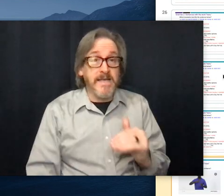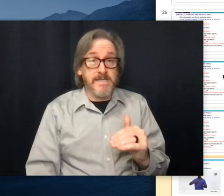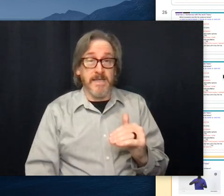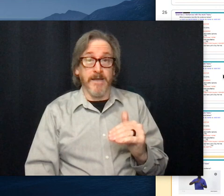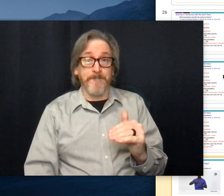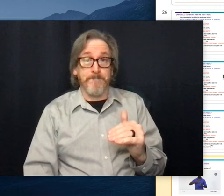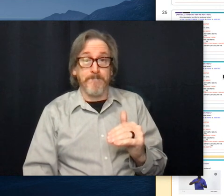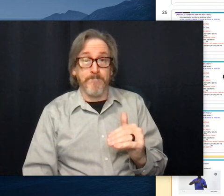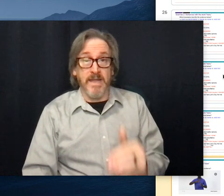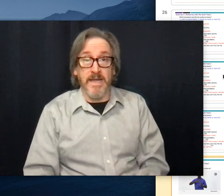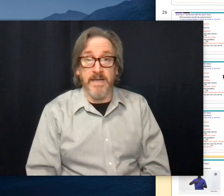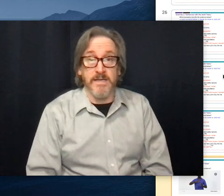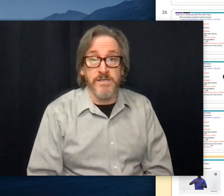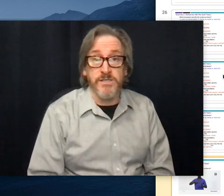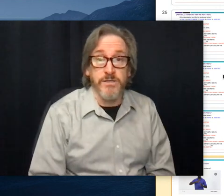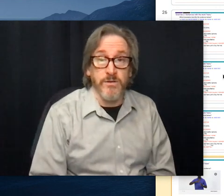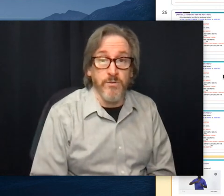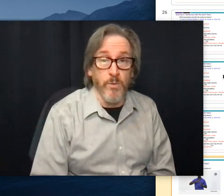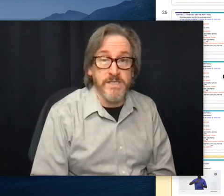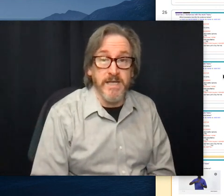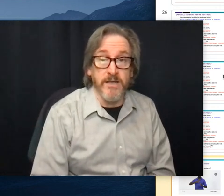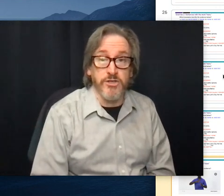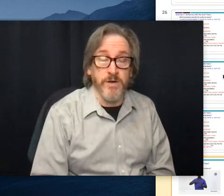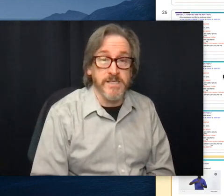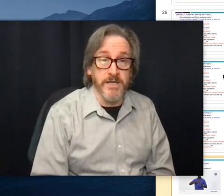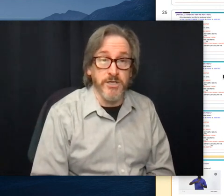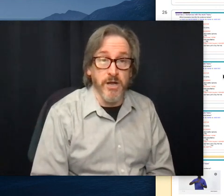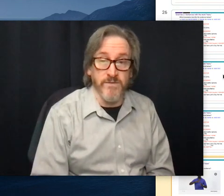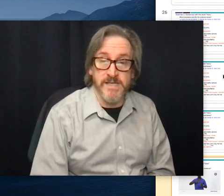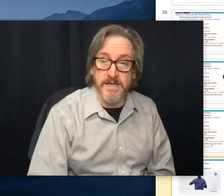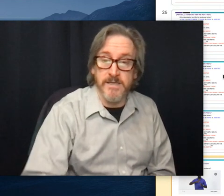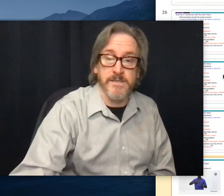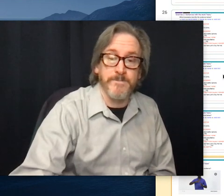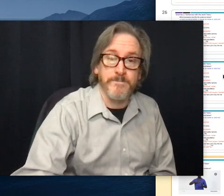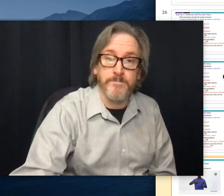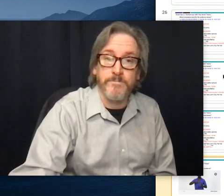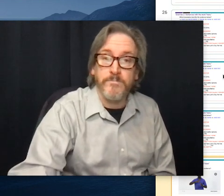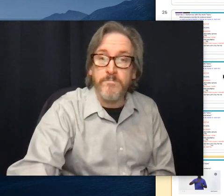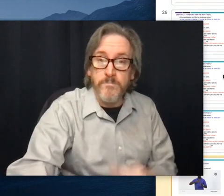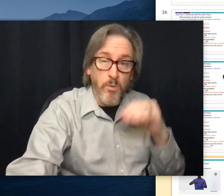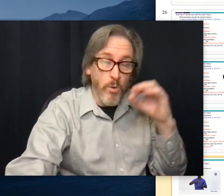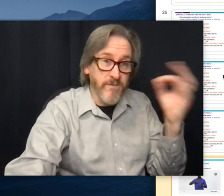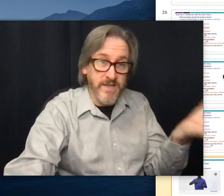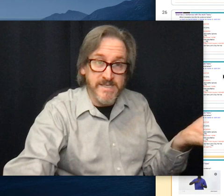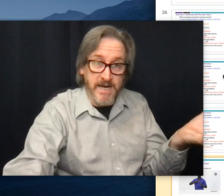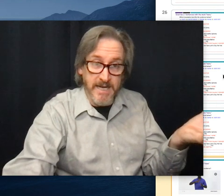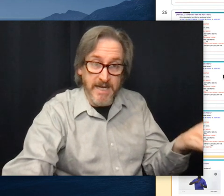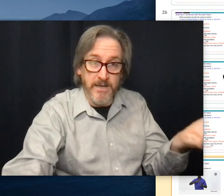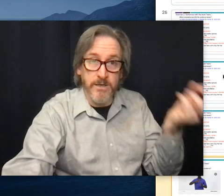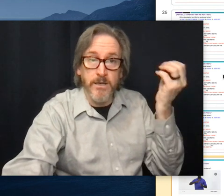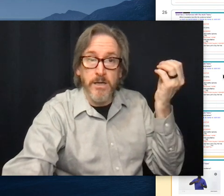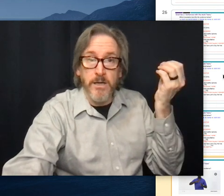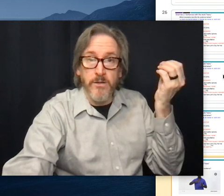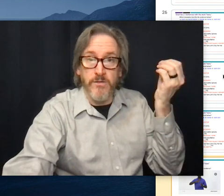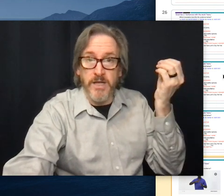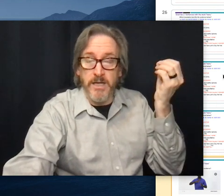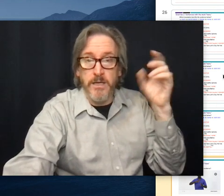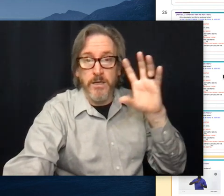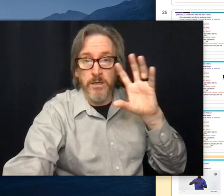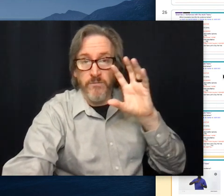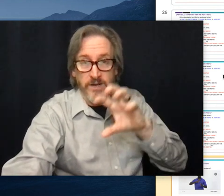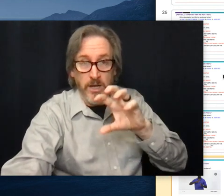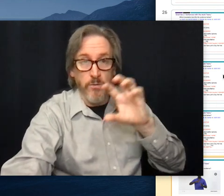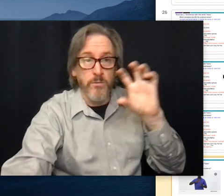Then the next thing is, what's the English translation of the sentence? Whatever they sign in